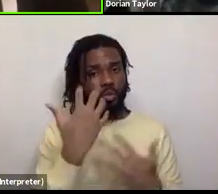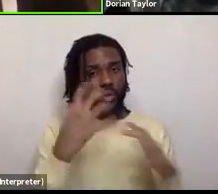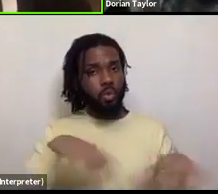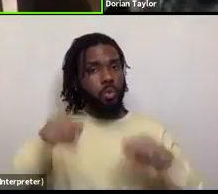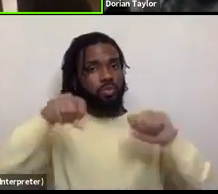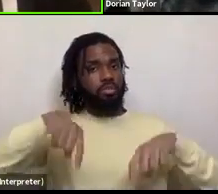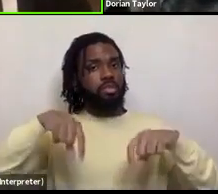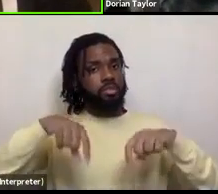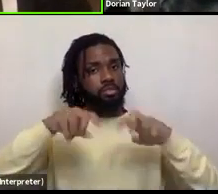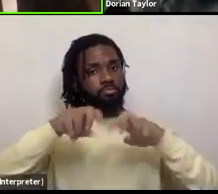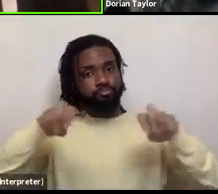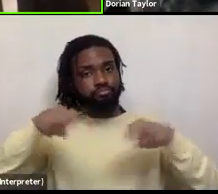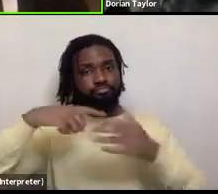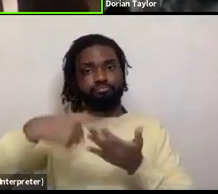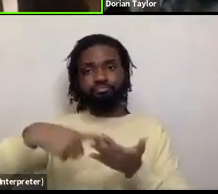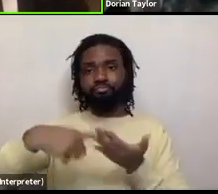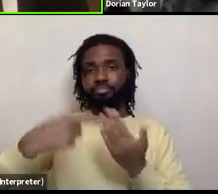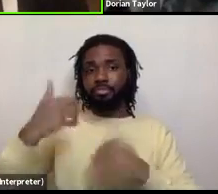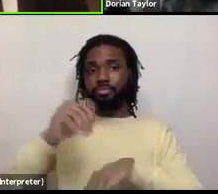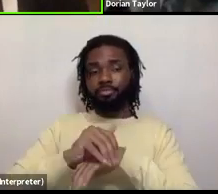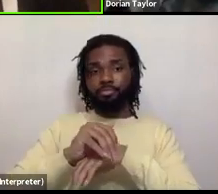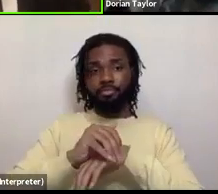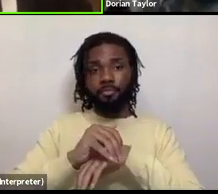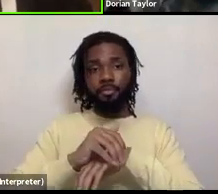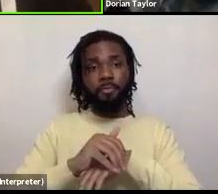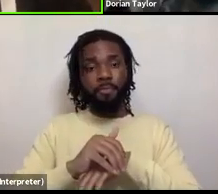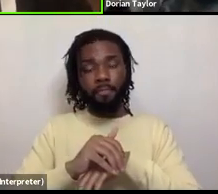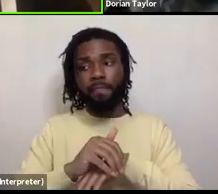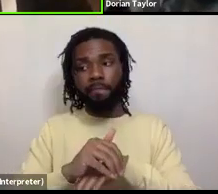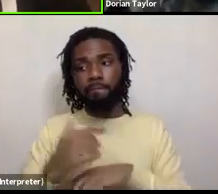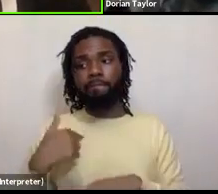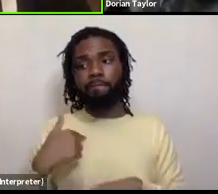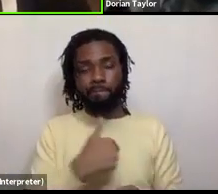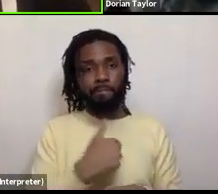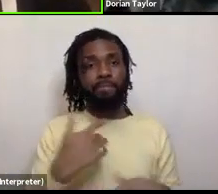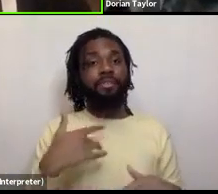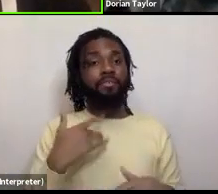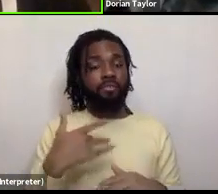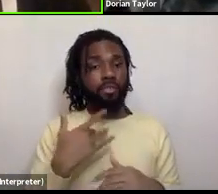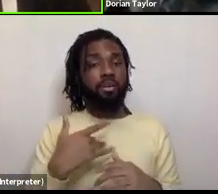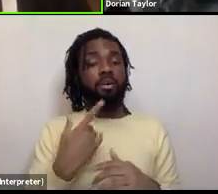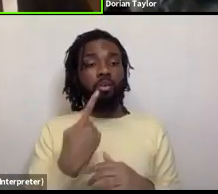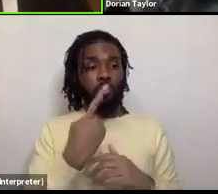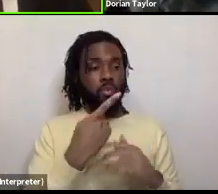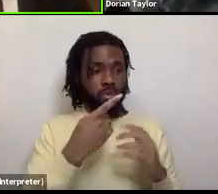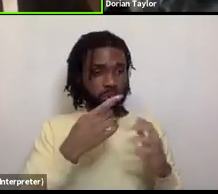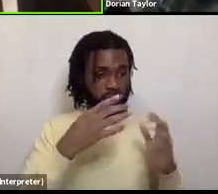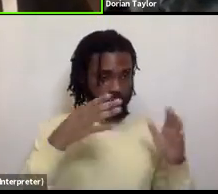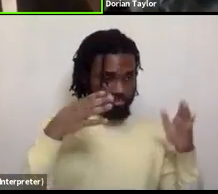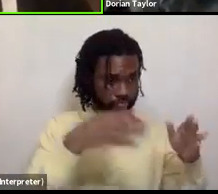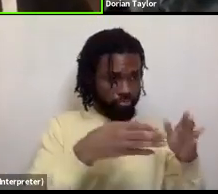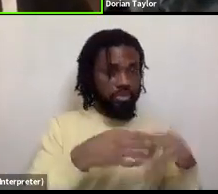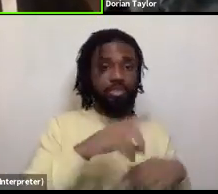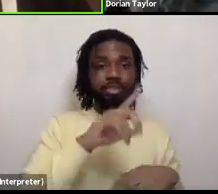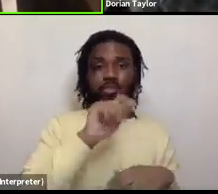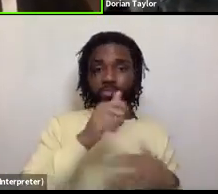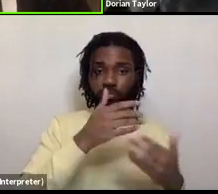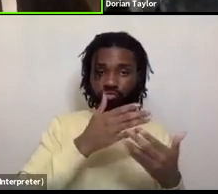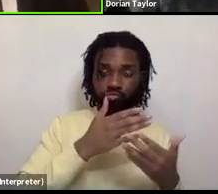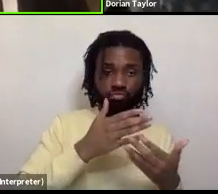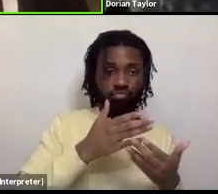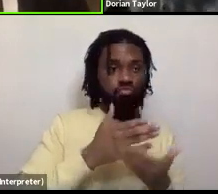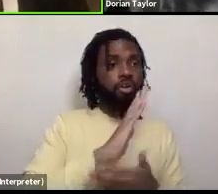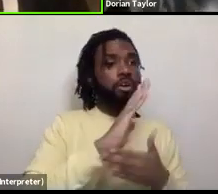We felt as though on one side of the aisle, disability rights movement or groups in